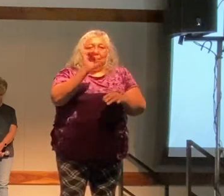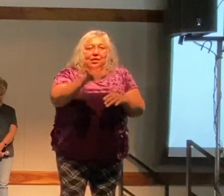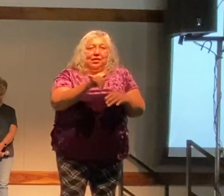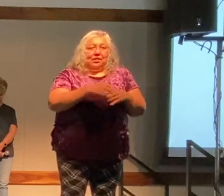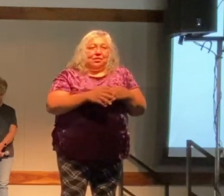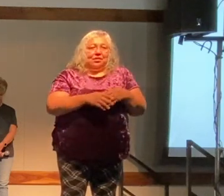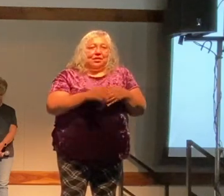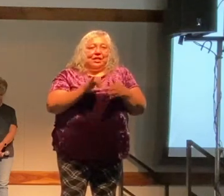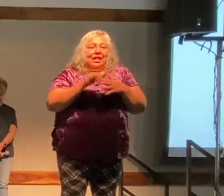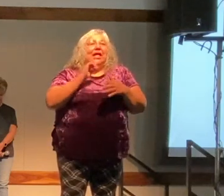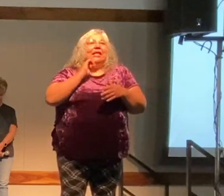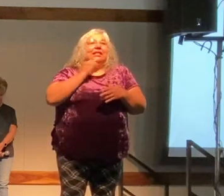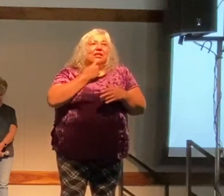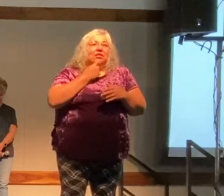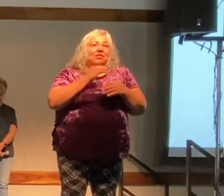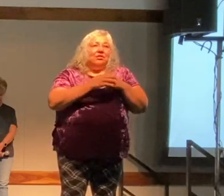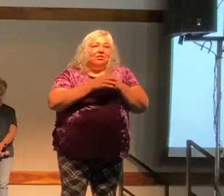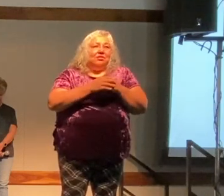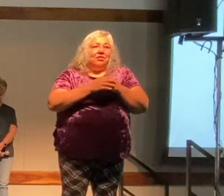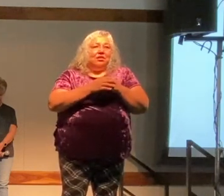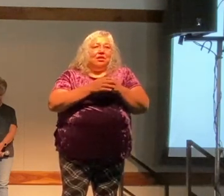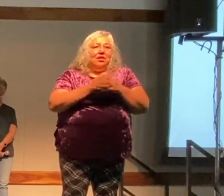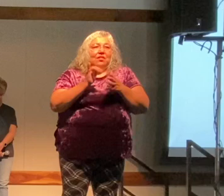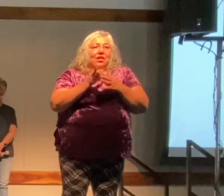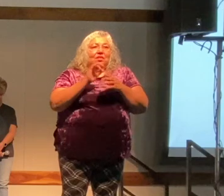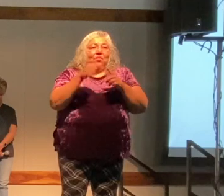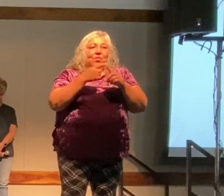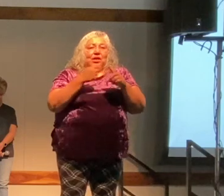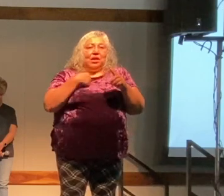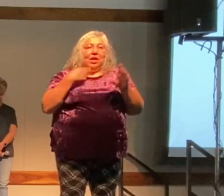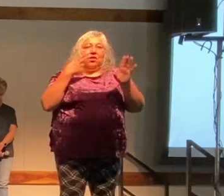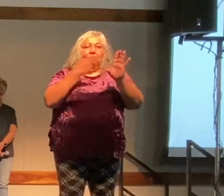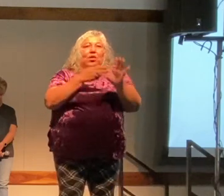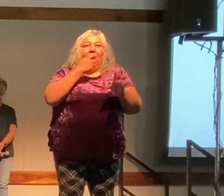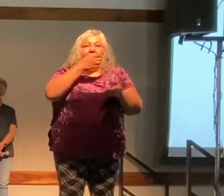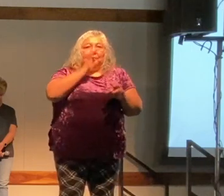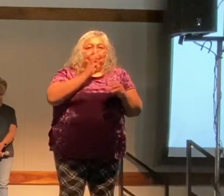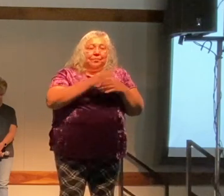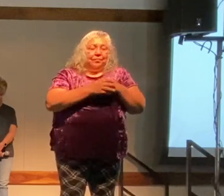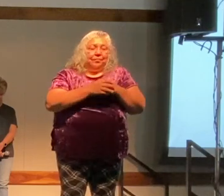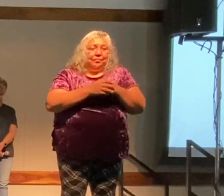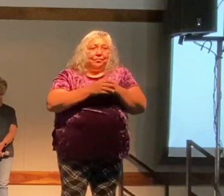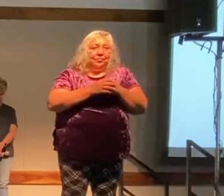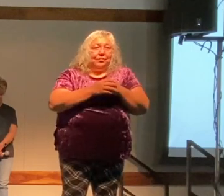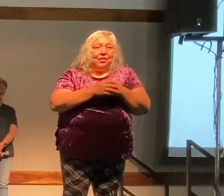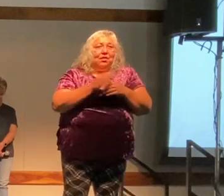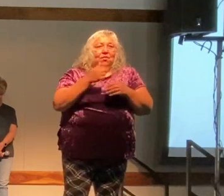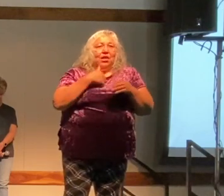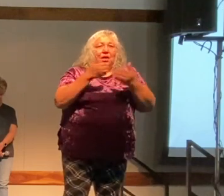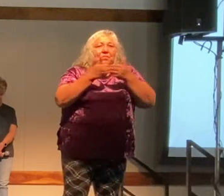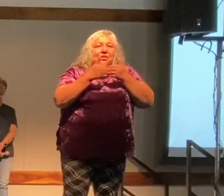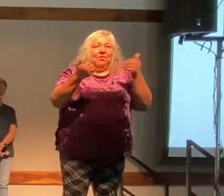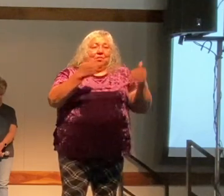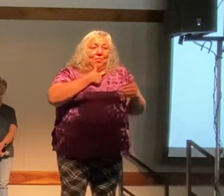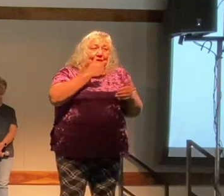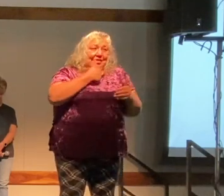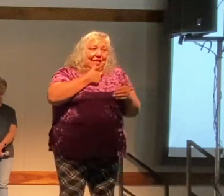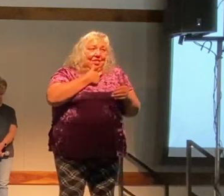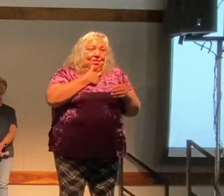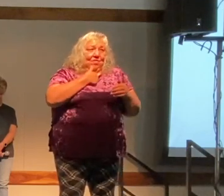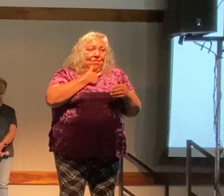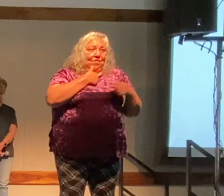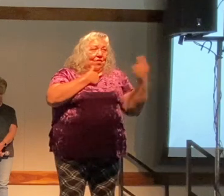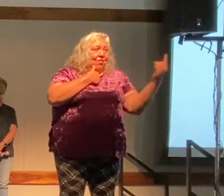That intense is when I go into communion, when I do communion, when I'm separating myself out